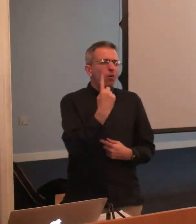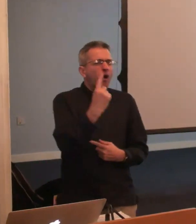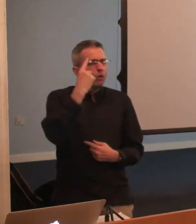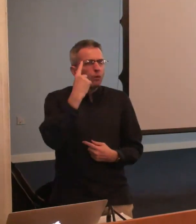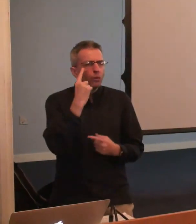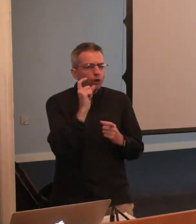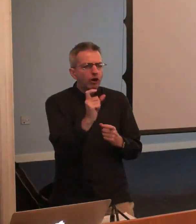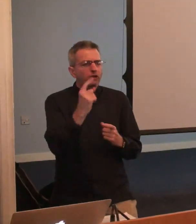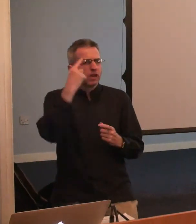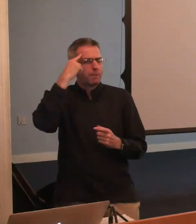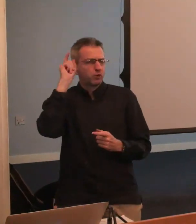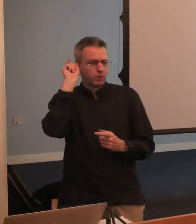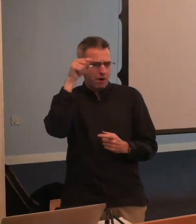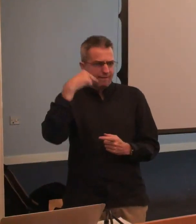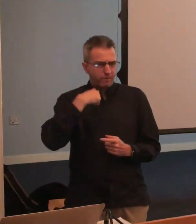Thank you. Thank you for your response.